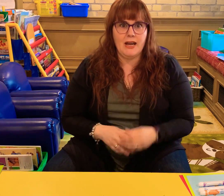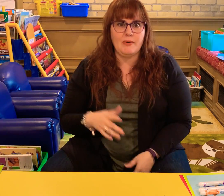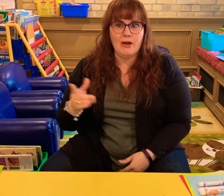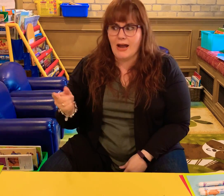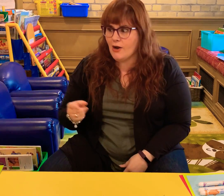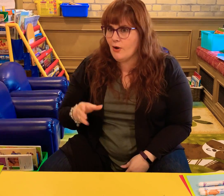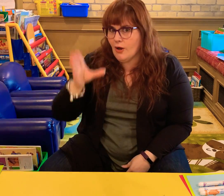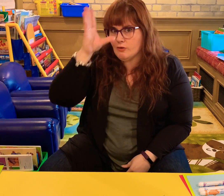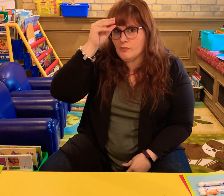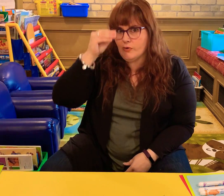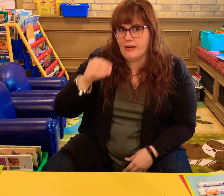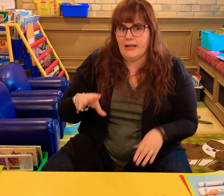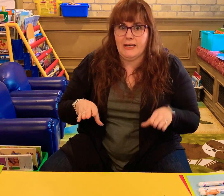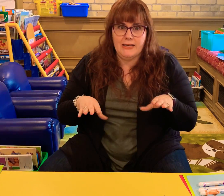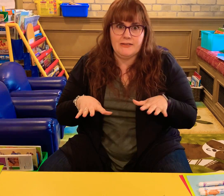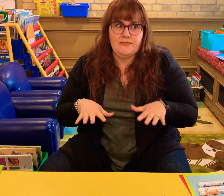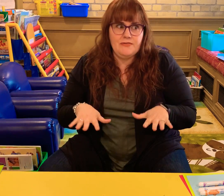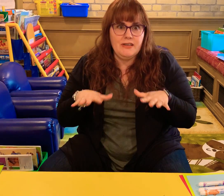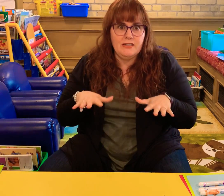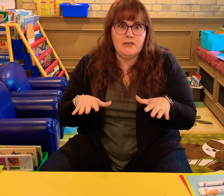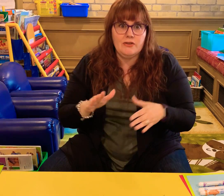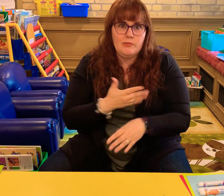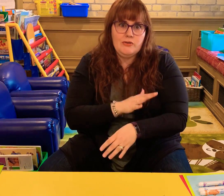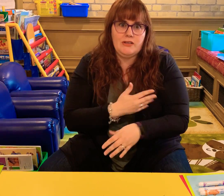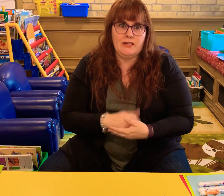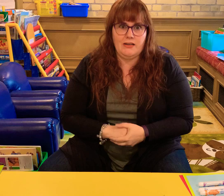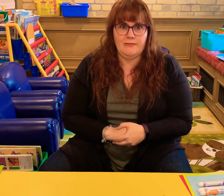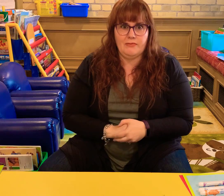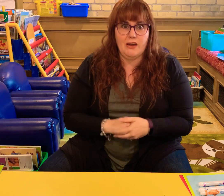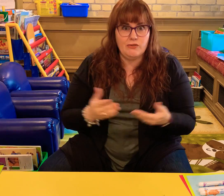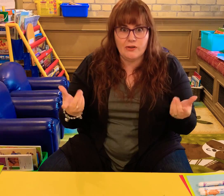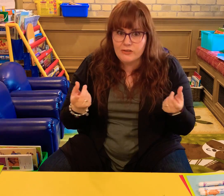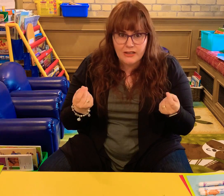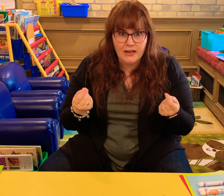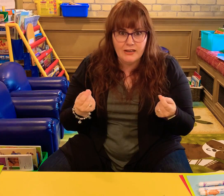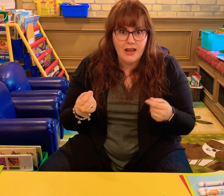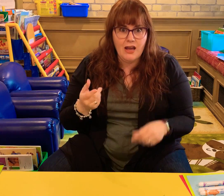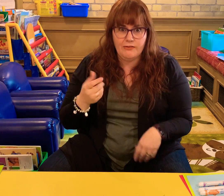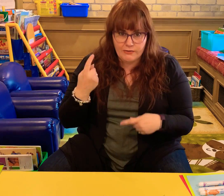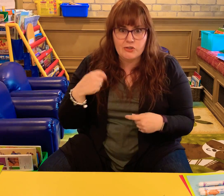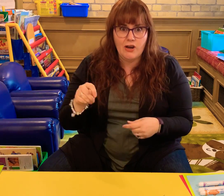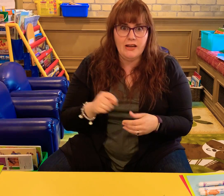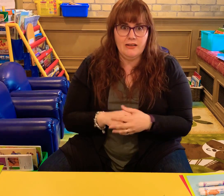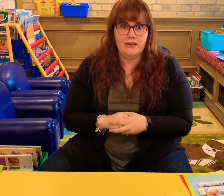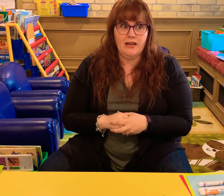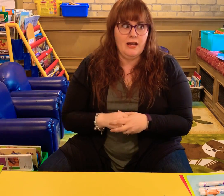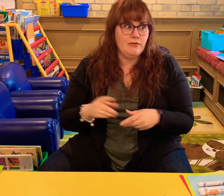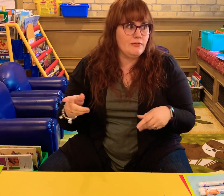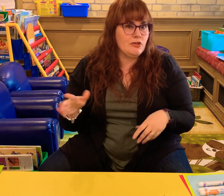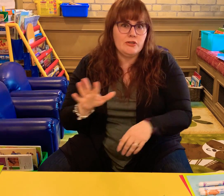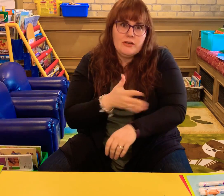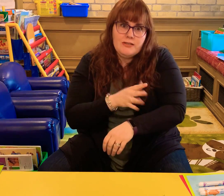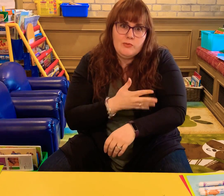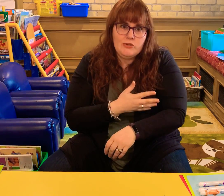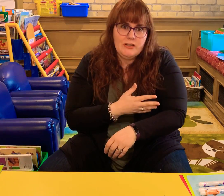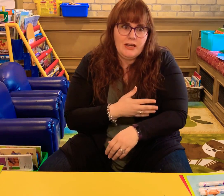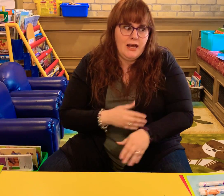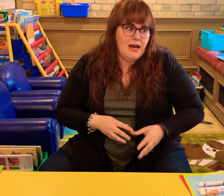about how the boy, he could feel the music. Have you ever done that? Have you ever tried? Have ever turned on some music and